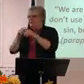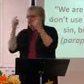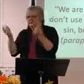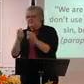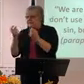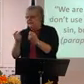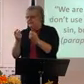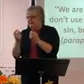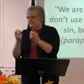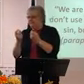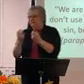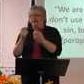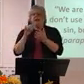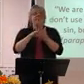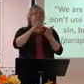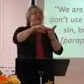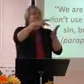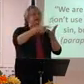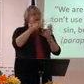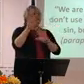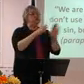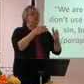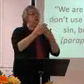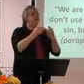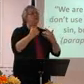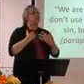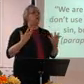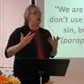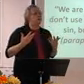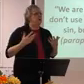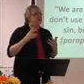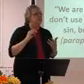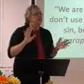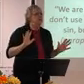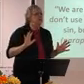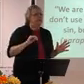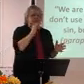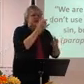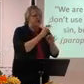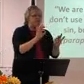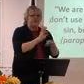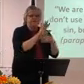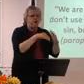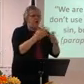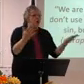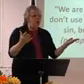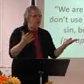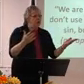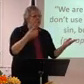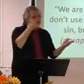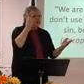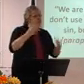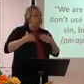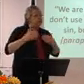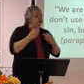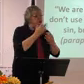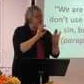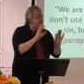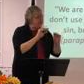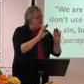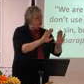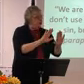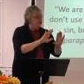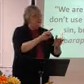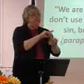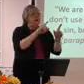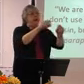sin." That means just to do whatever we want. It's not a free-for-all because we enjoy freedom. But